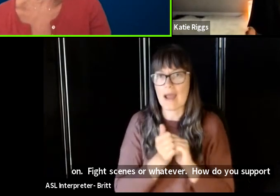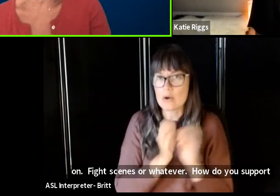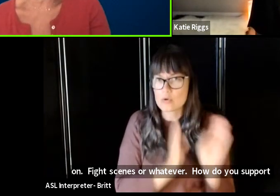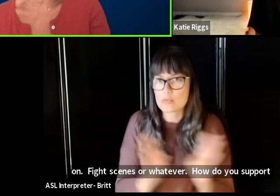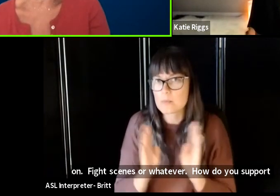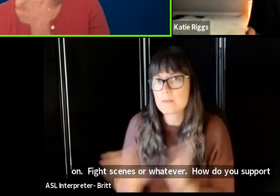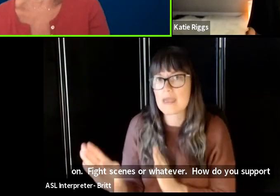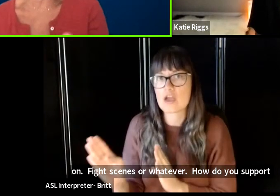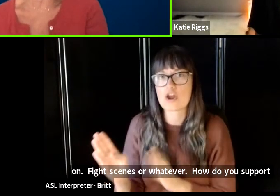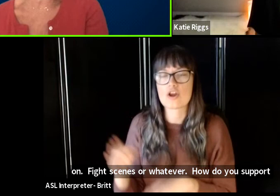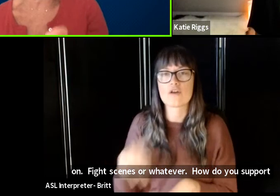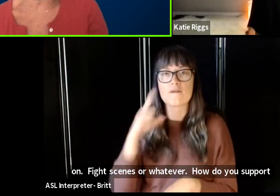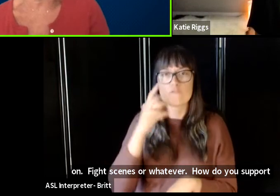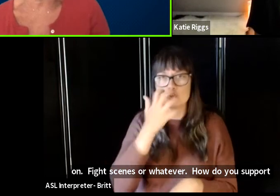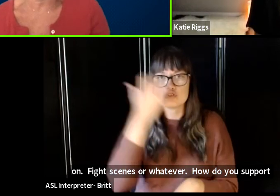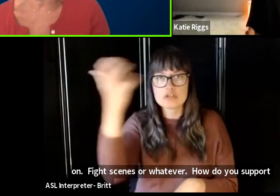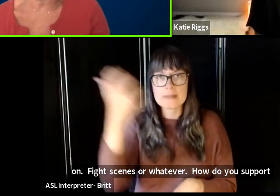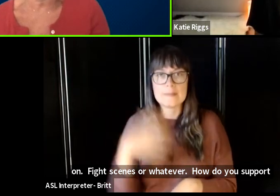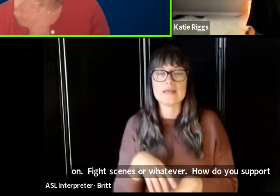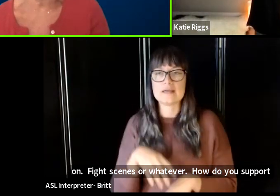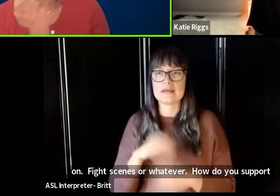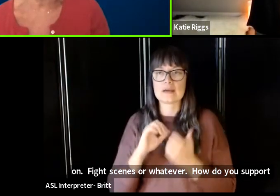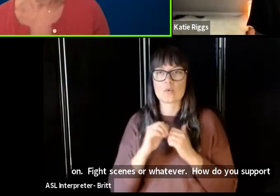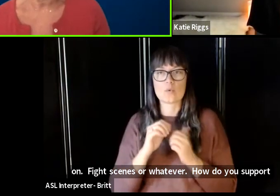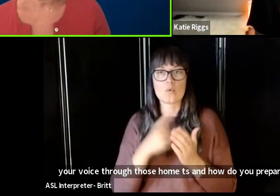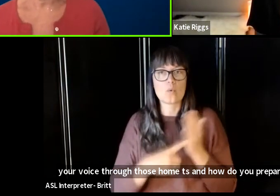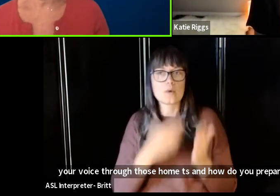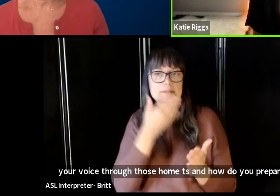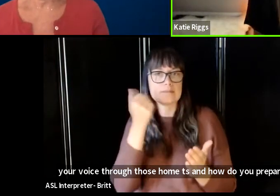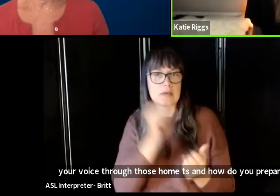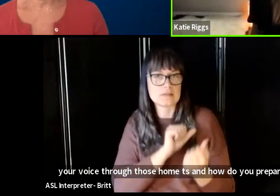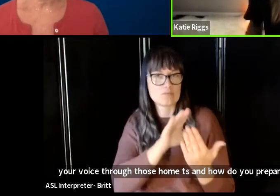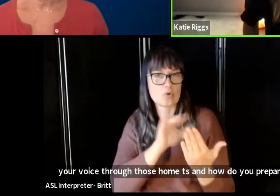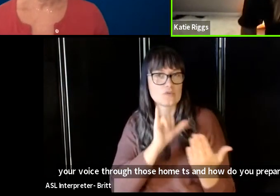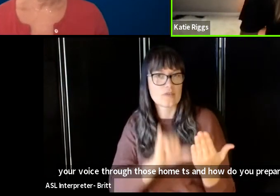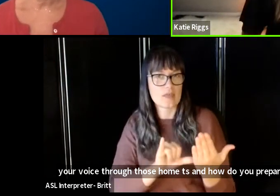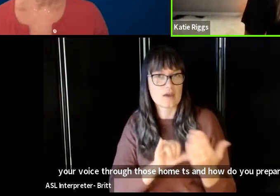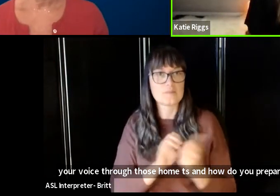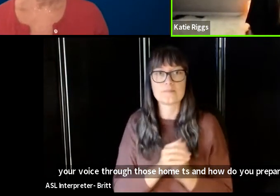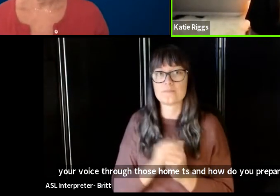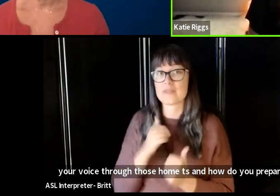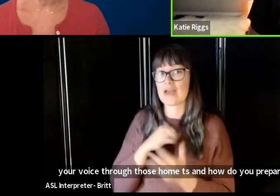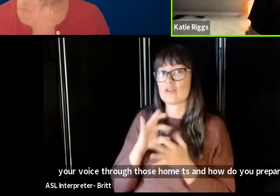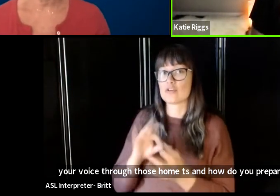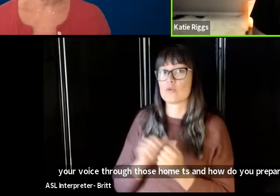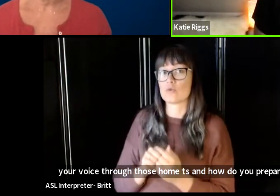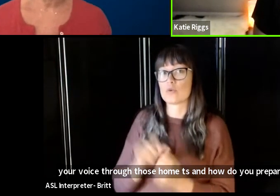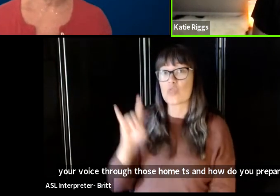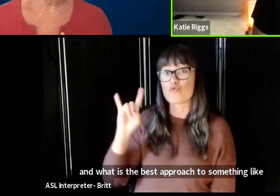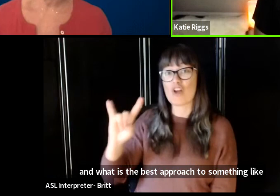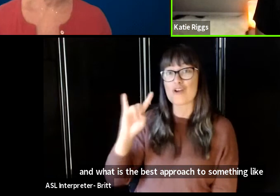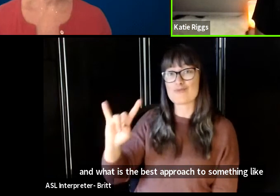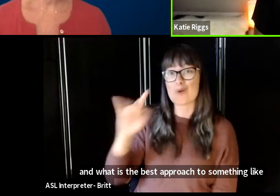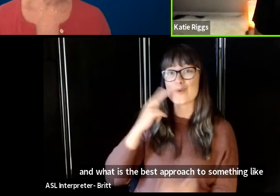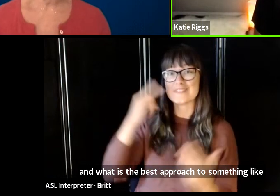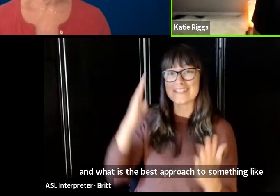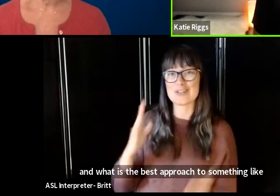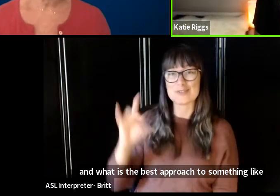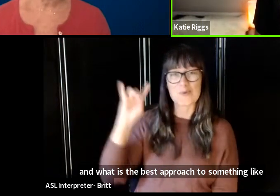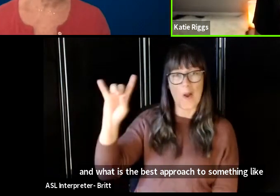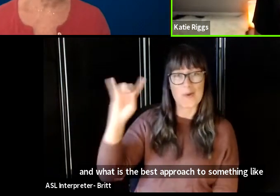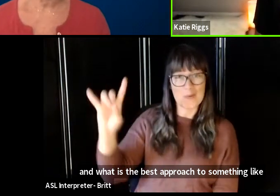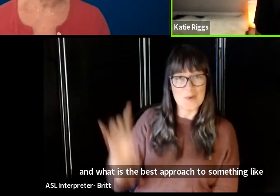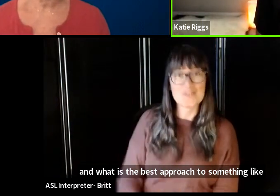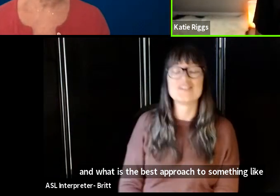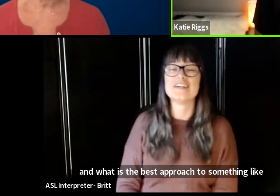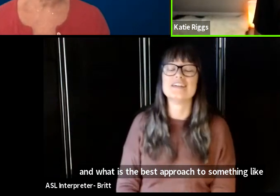and what is the best approach to something like that? Well, I relate that to rock and roll singers, right? And going for their high